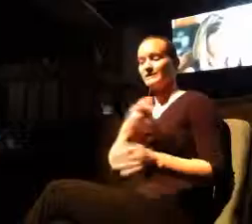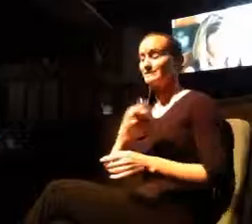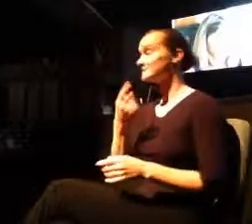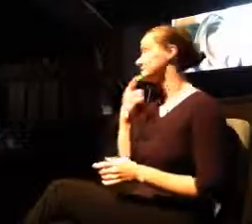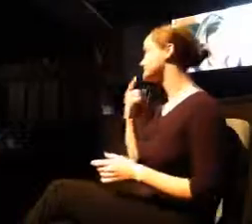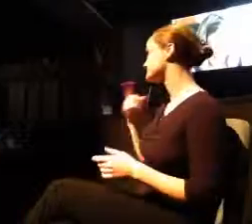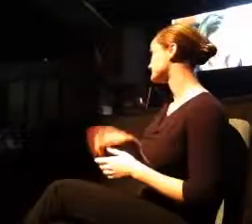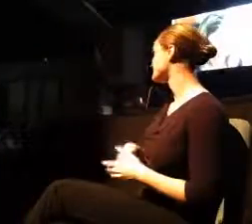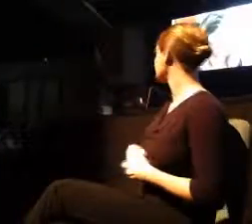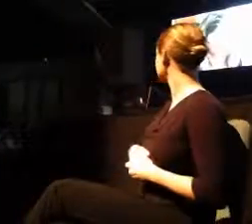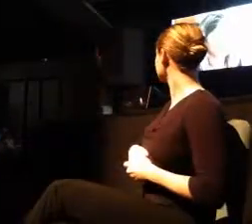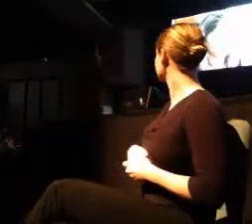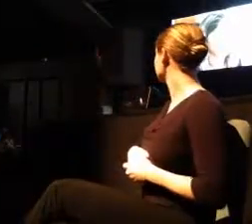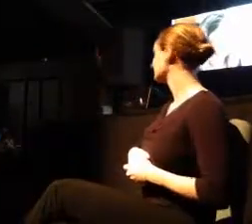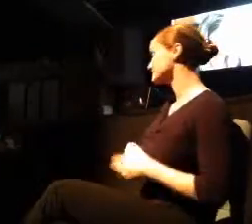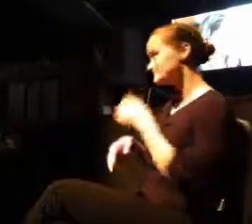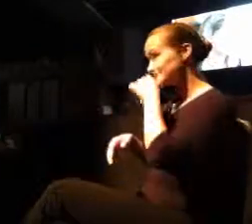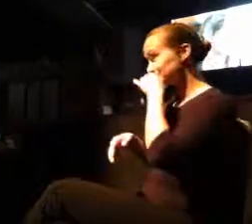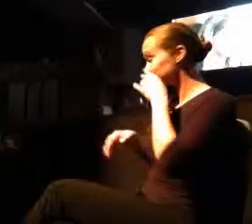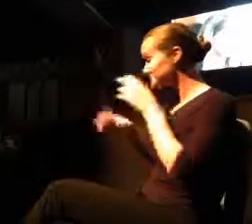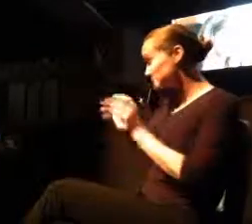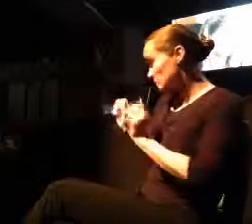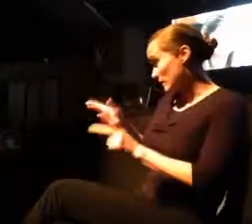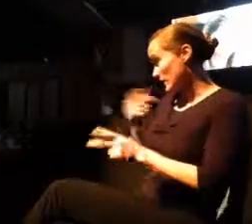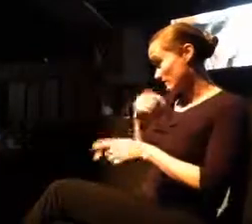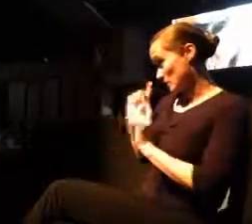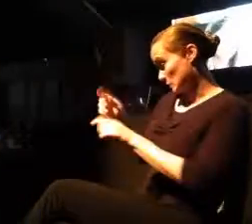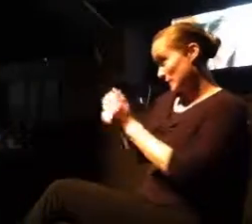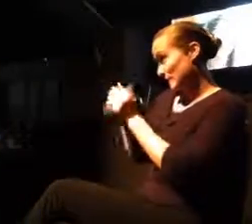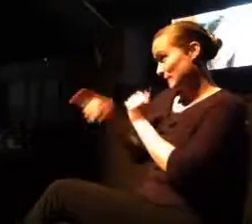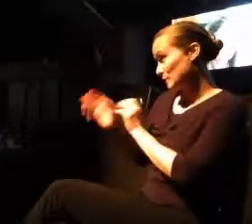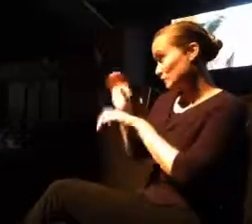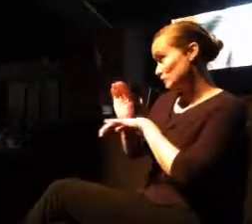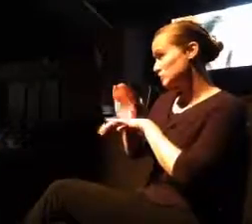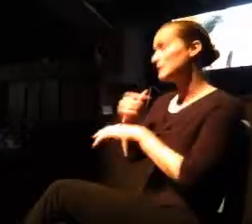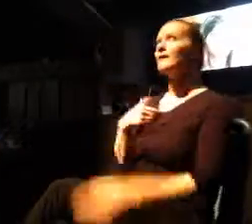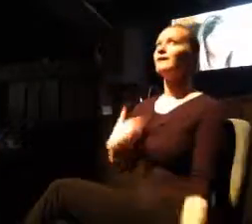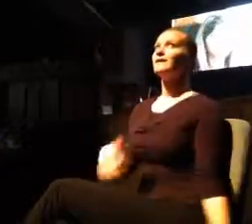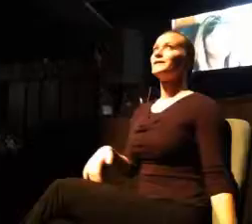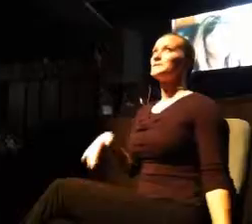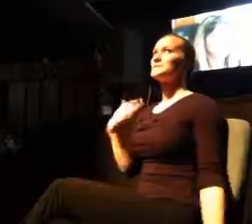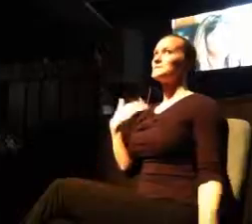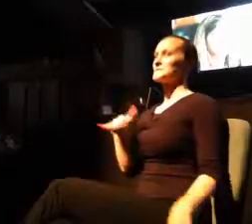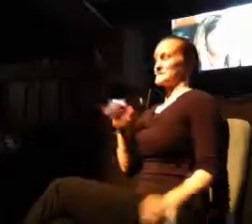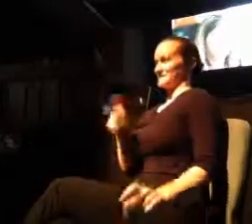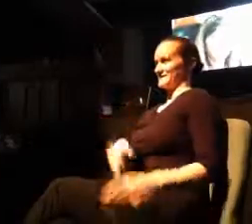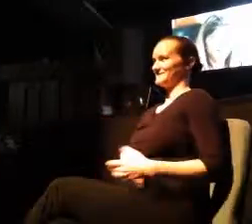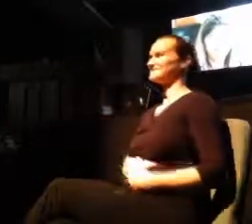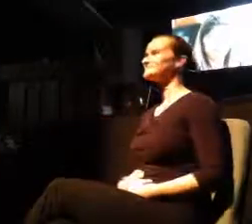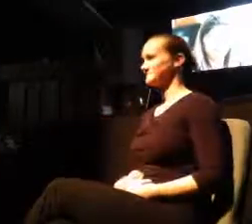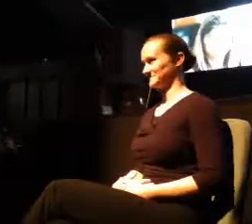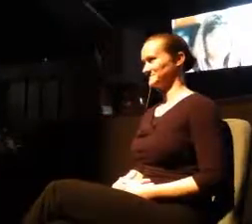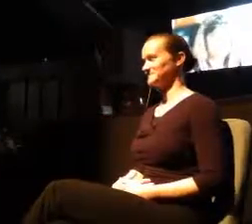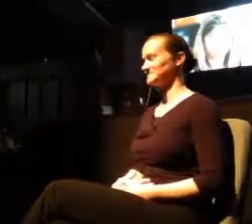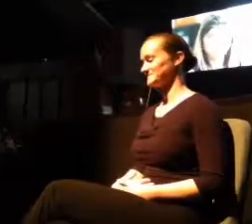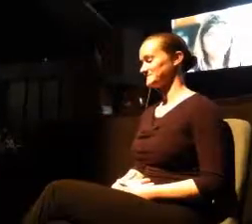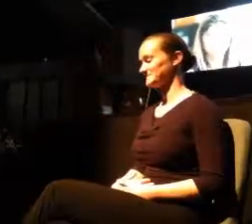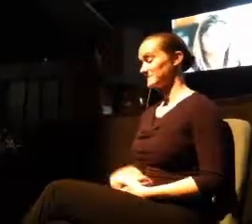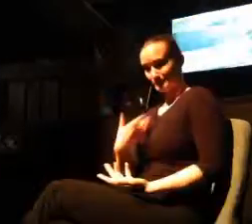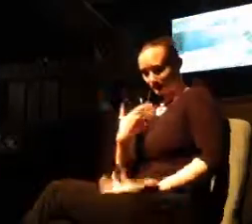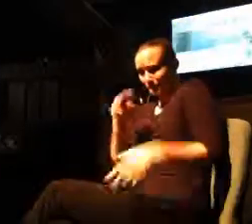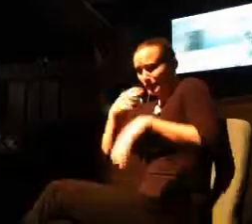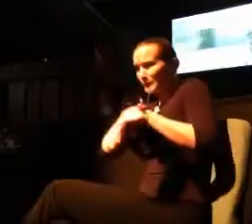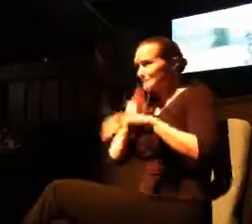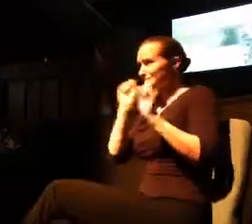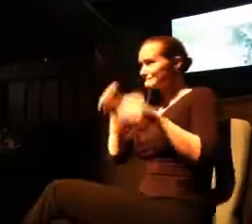me, would it be okay if I came to church with you? I was like, wow, okay. Wow, this is, of course